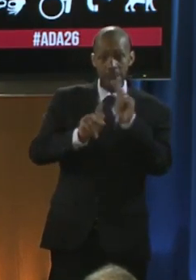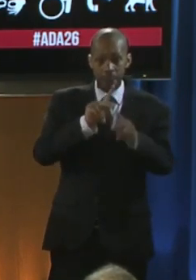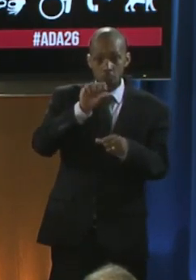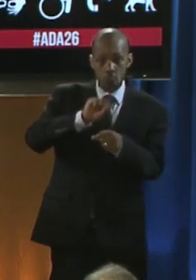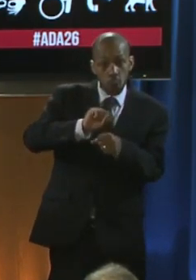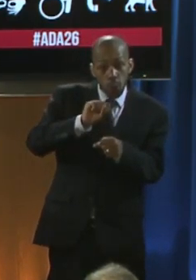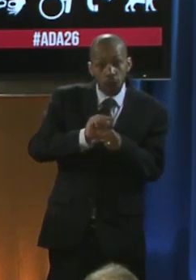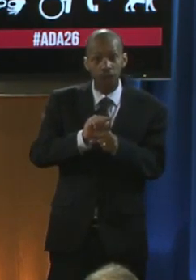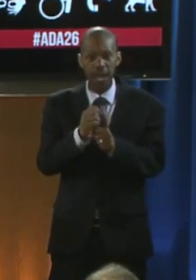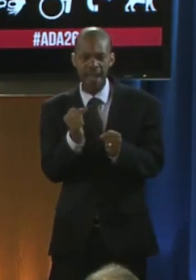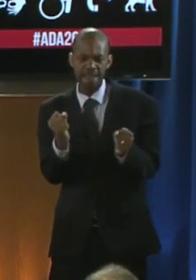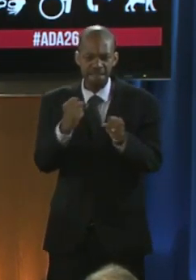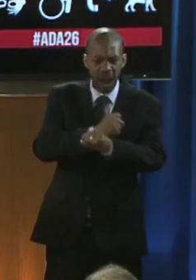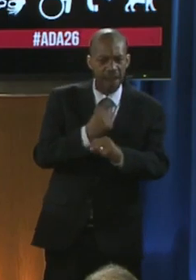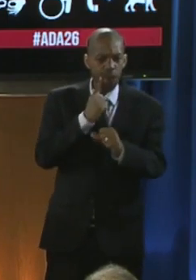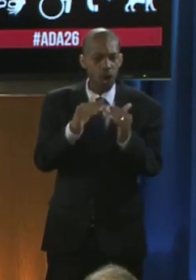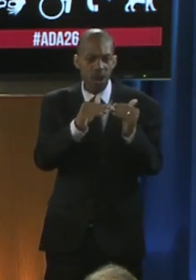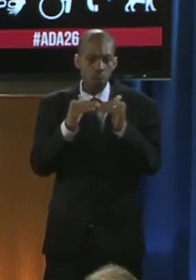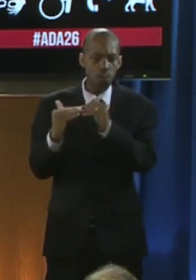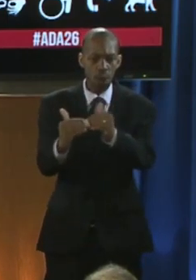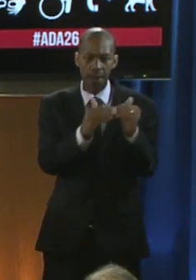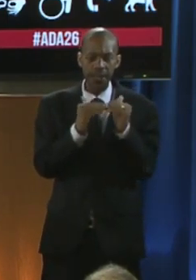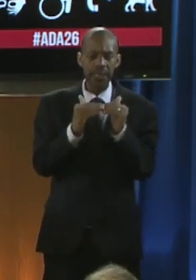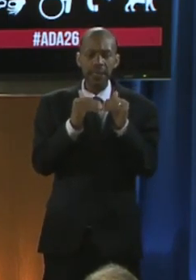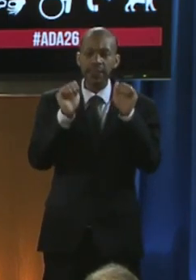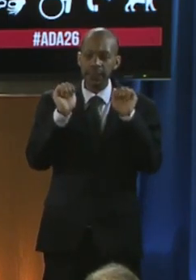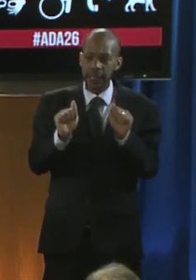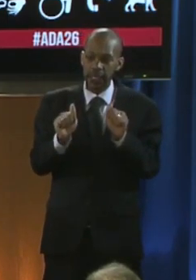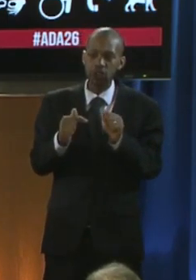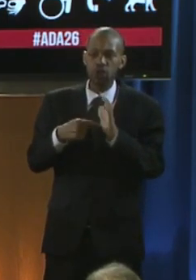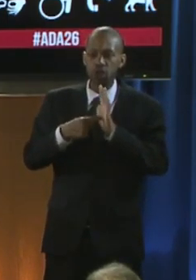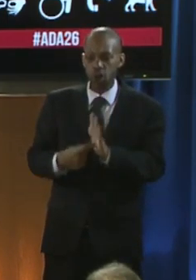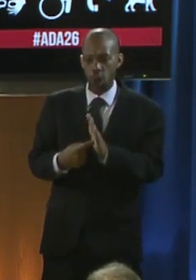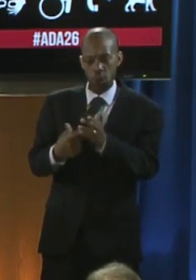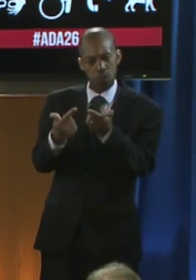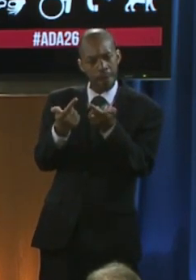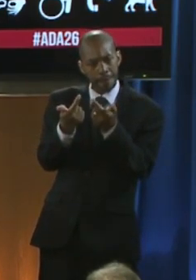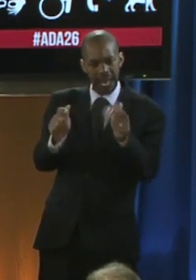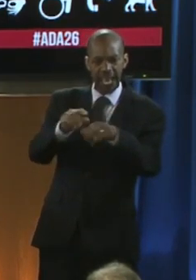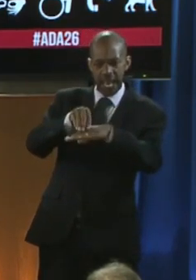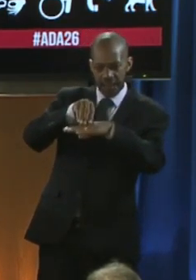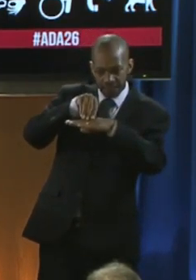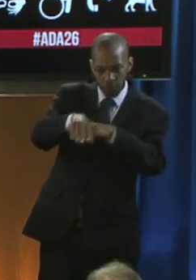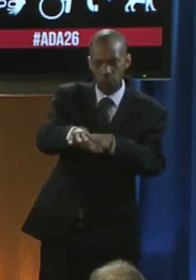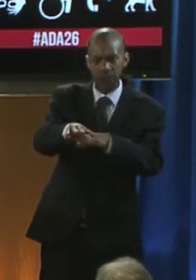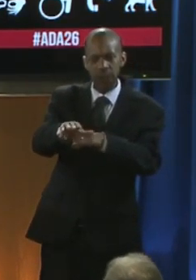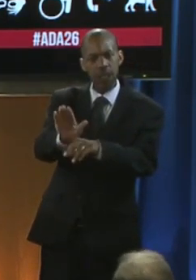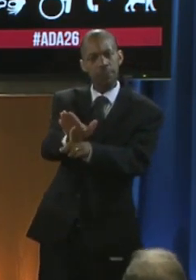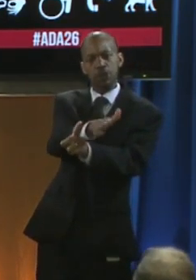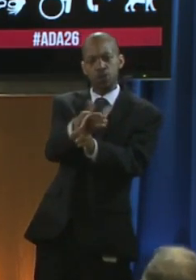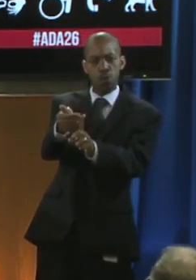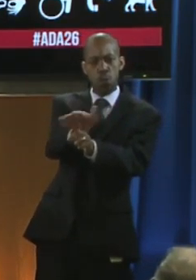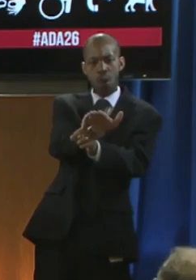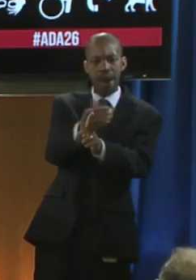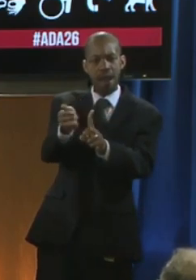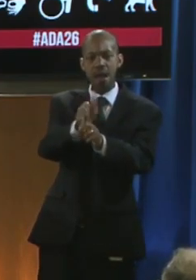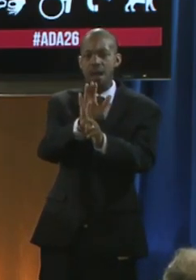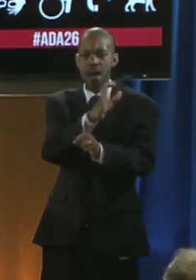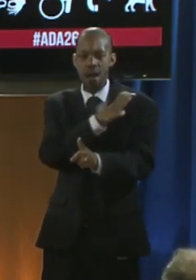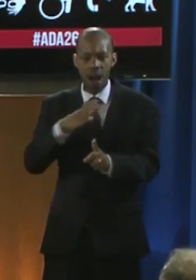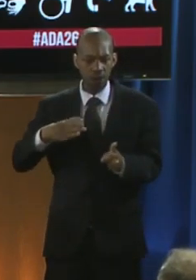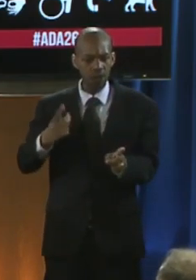working and fighting for equality can exert great influence, persuading our Congress of